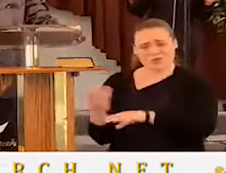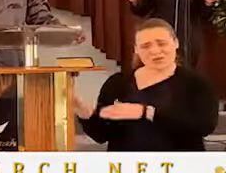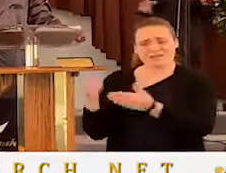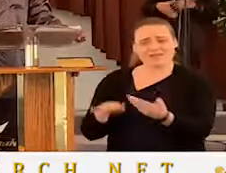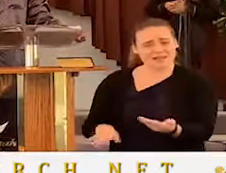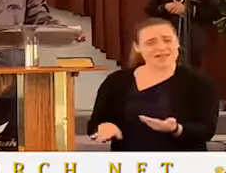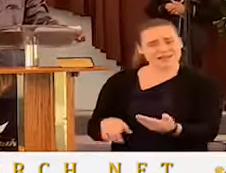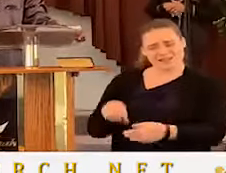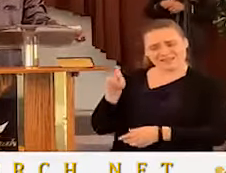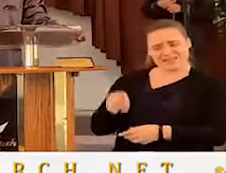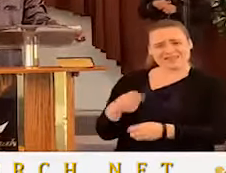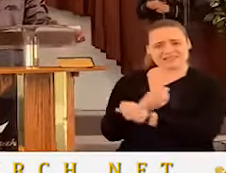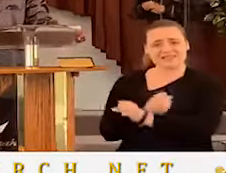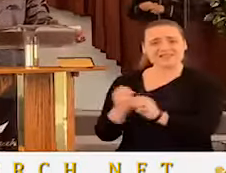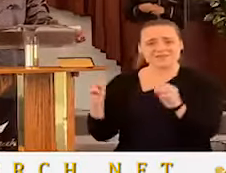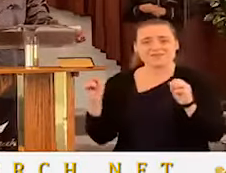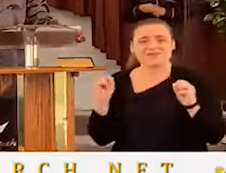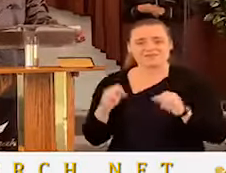Oh, God.